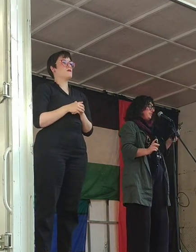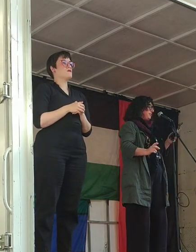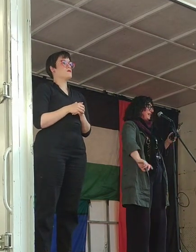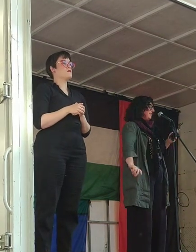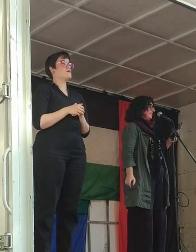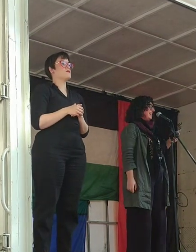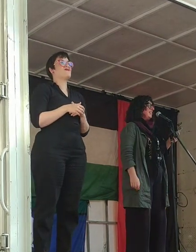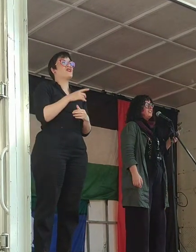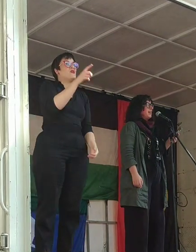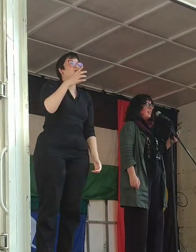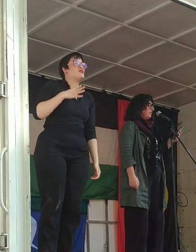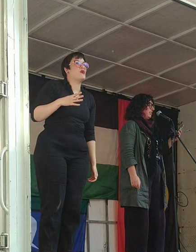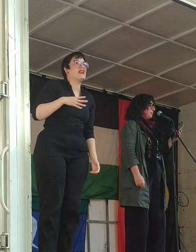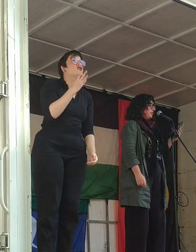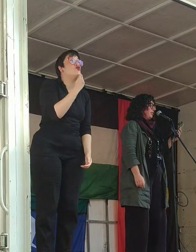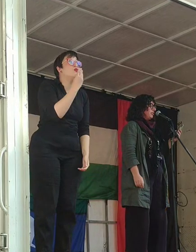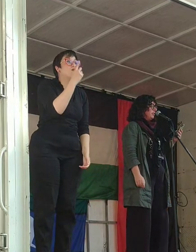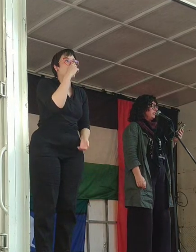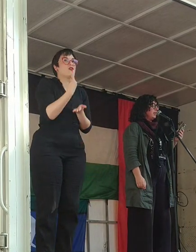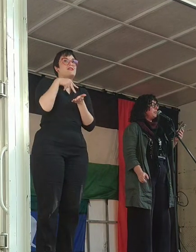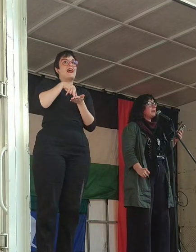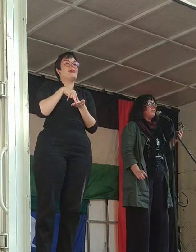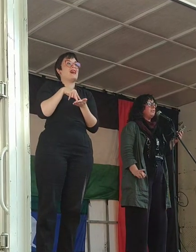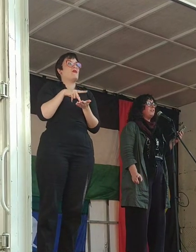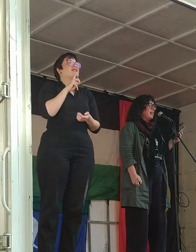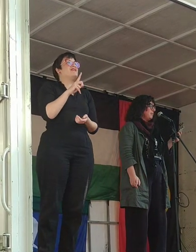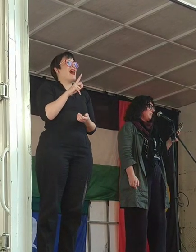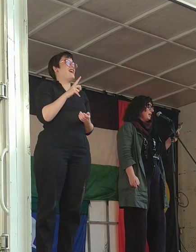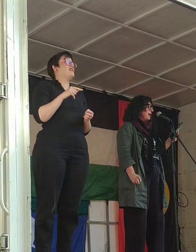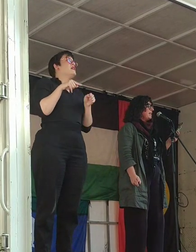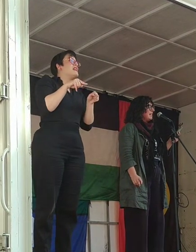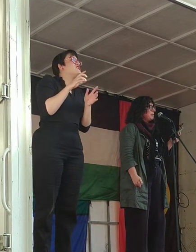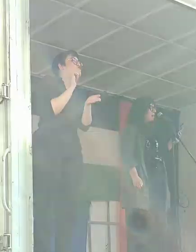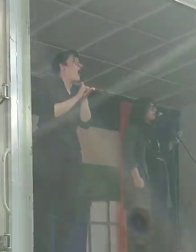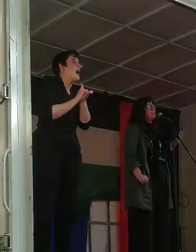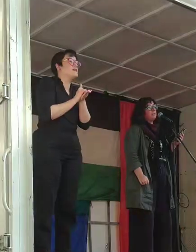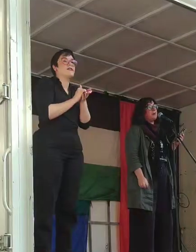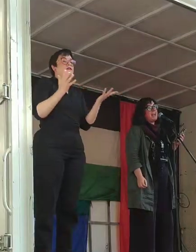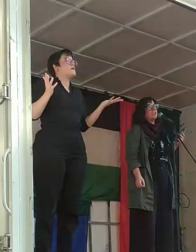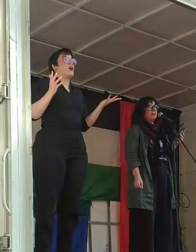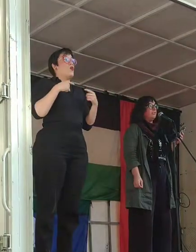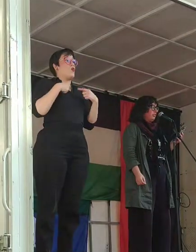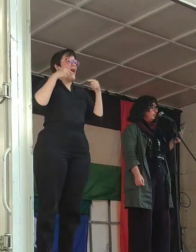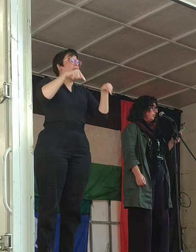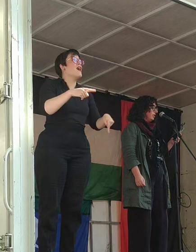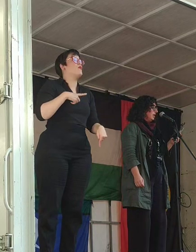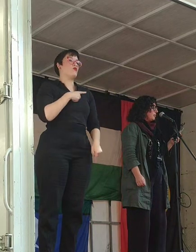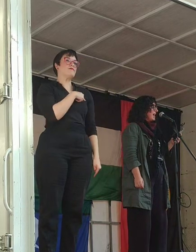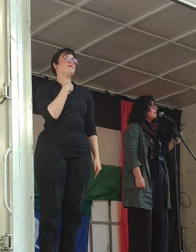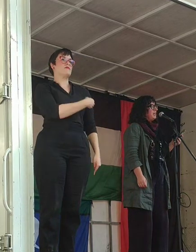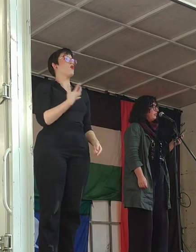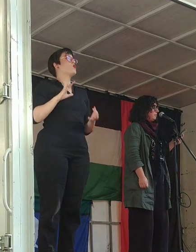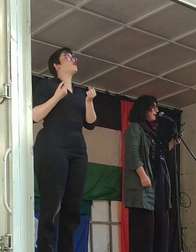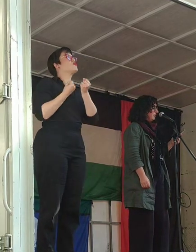You don't need Jewish speakers here to pronounce these protests kosher, but we Jews come, and we keep coming because we are committed to